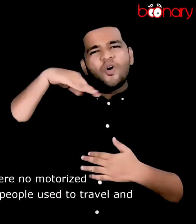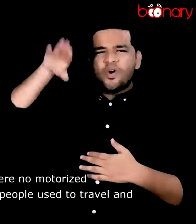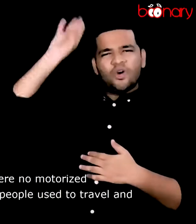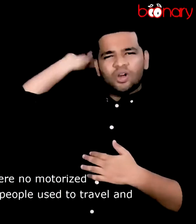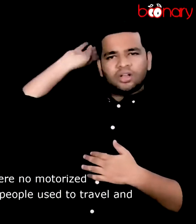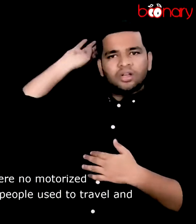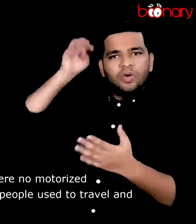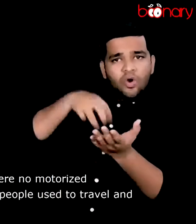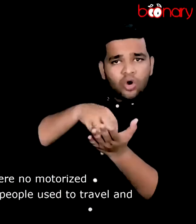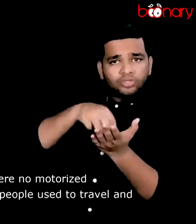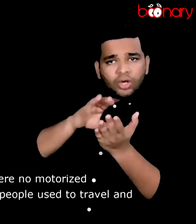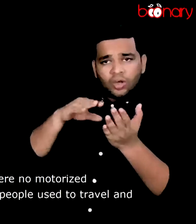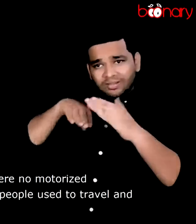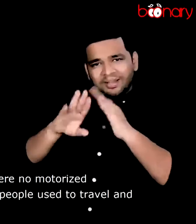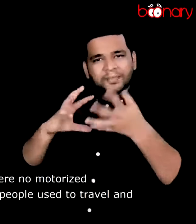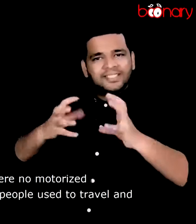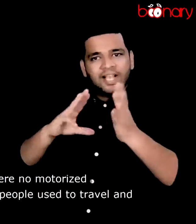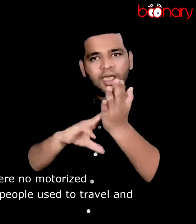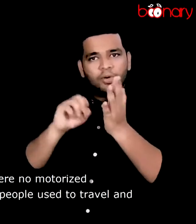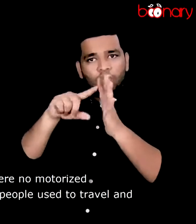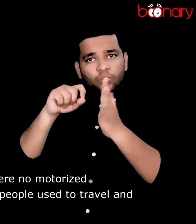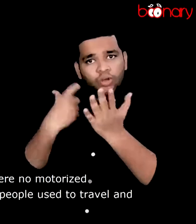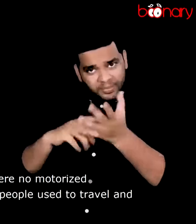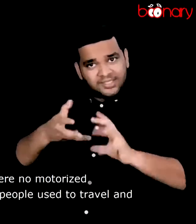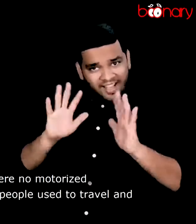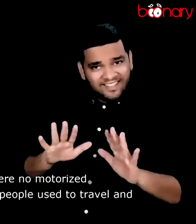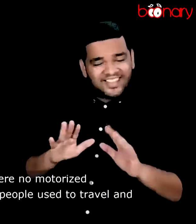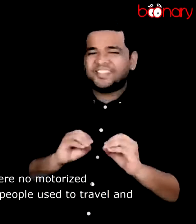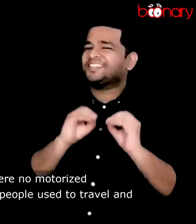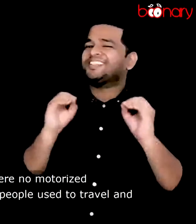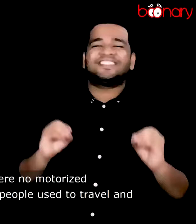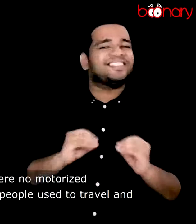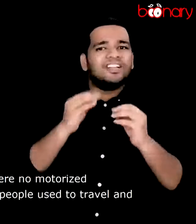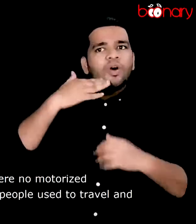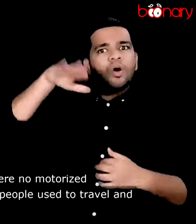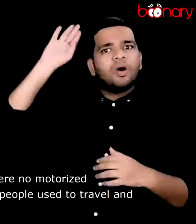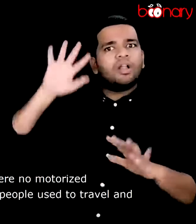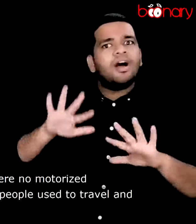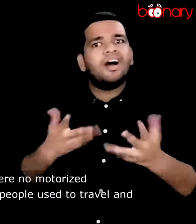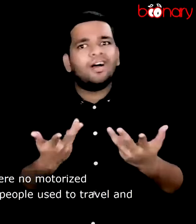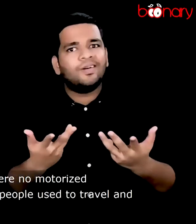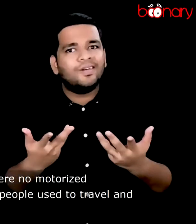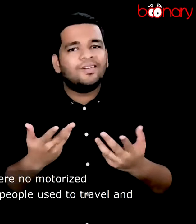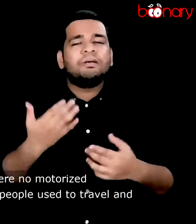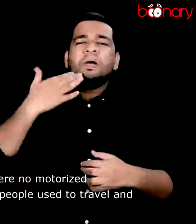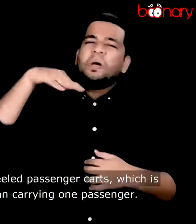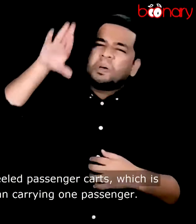Long ago, there were no motorized auto rickshaws, but rather people used to travel and